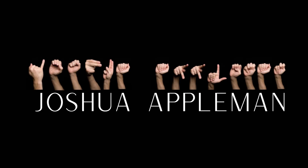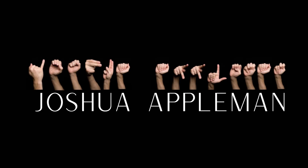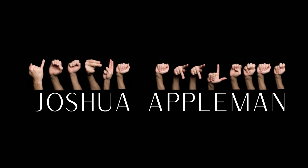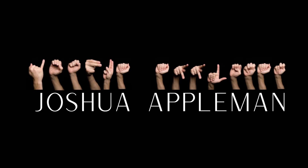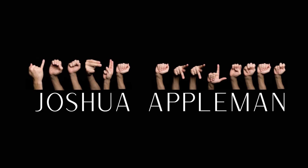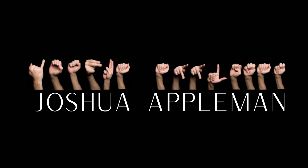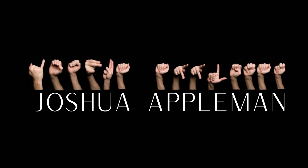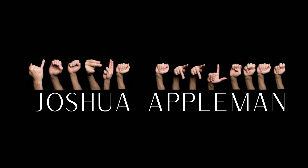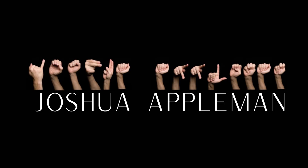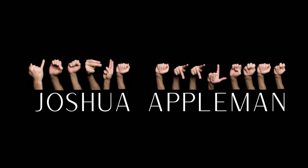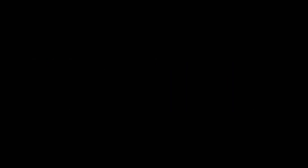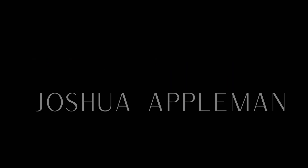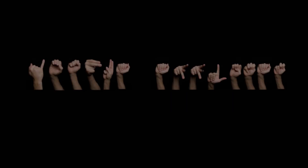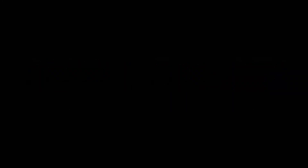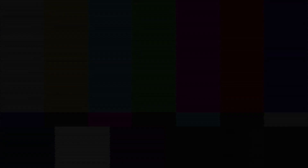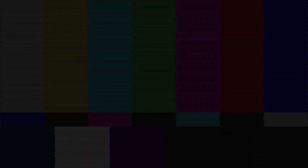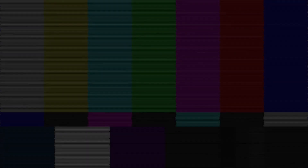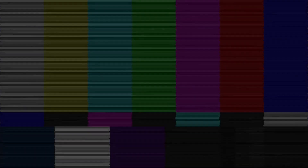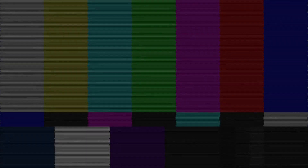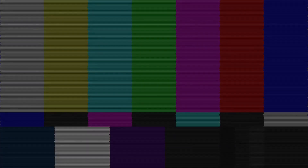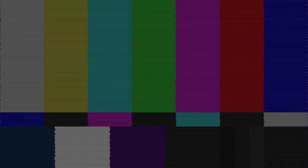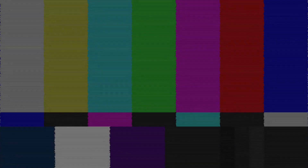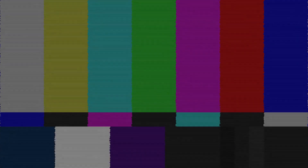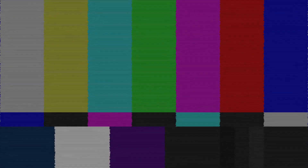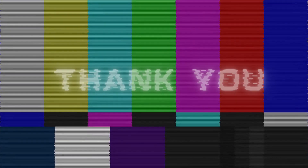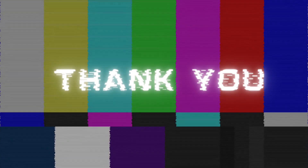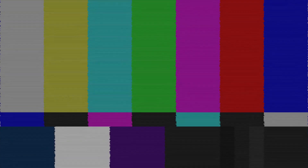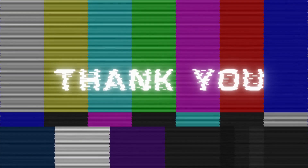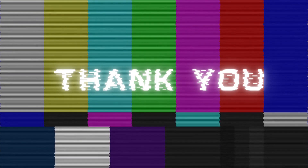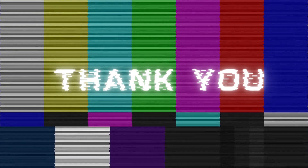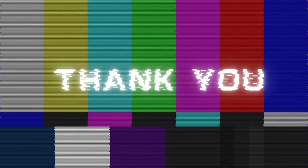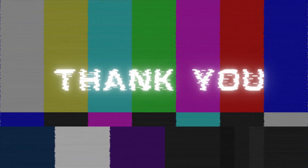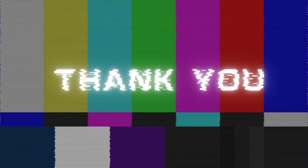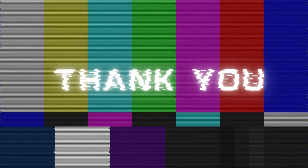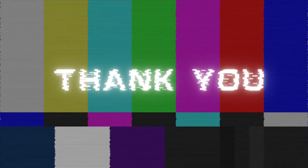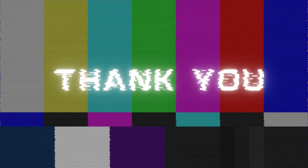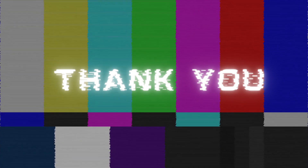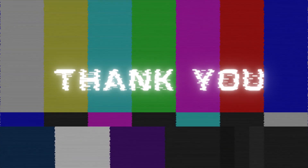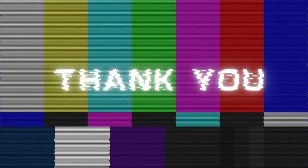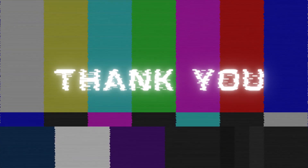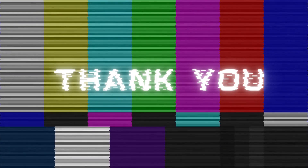which was letter spelling my full name. Thank you so much for watching. Bye!